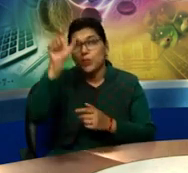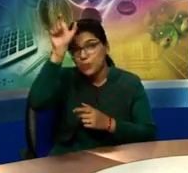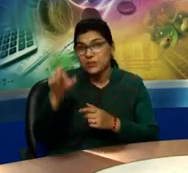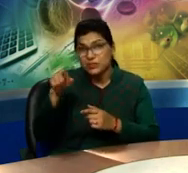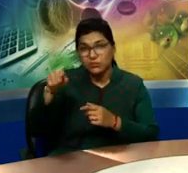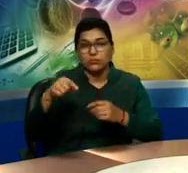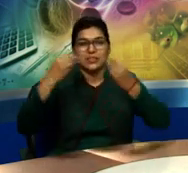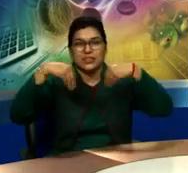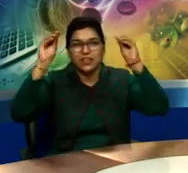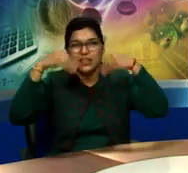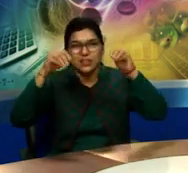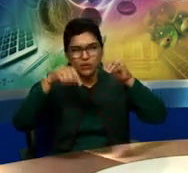The third point explains